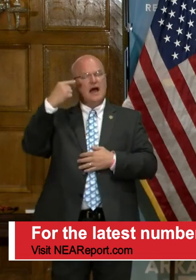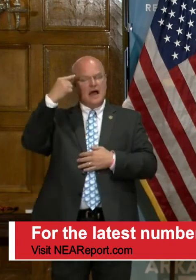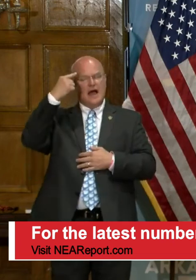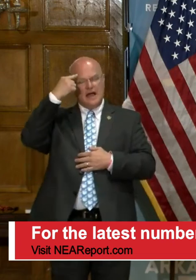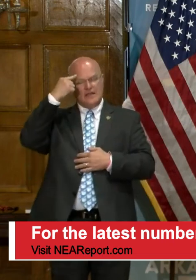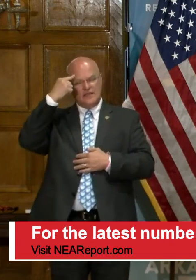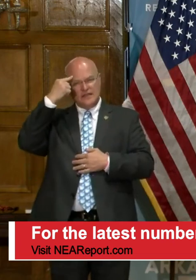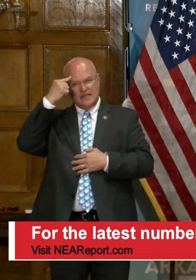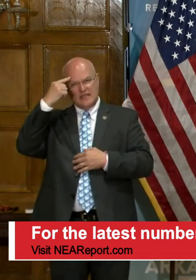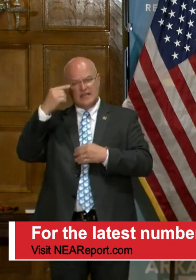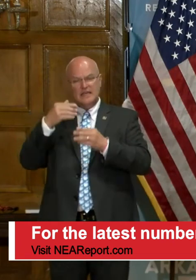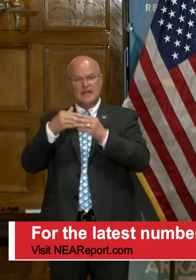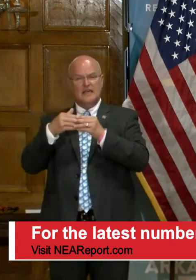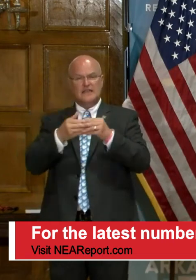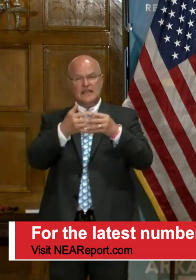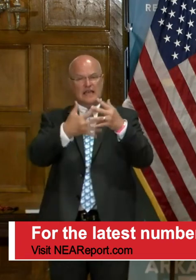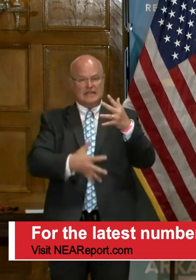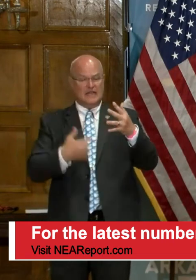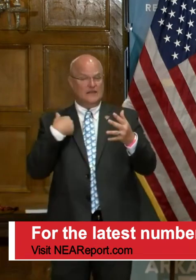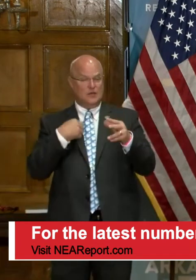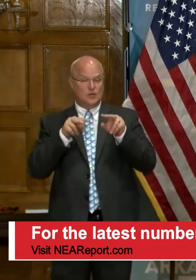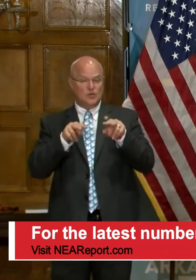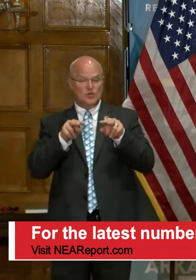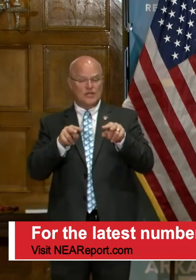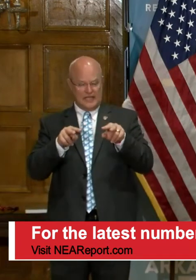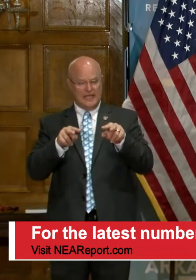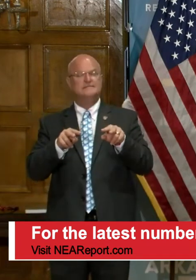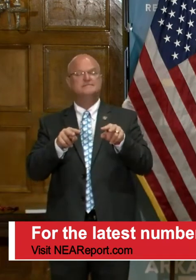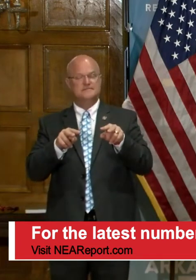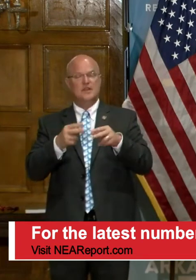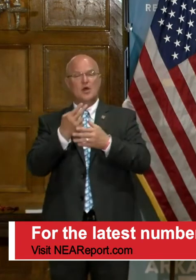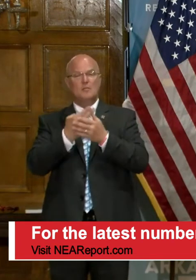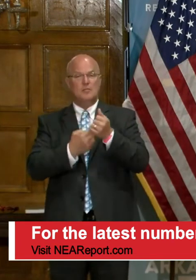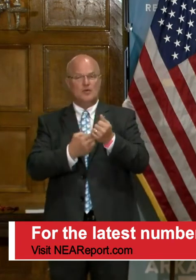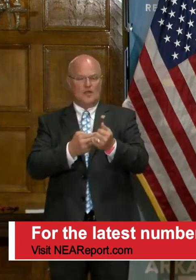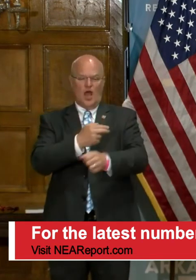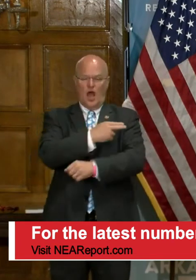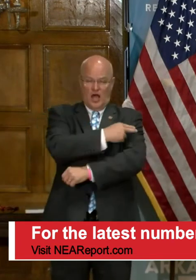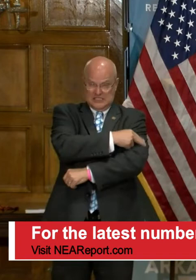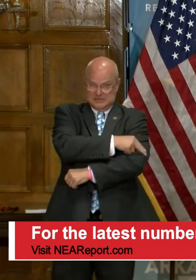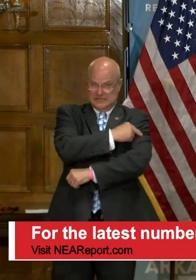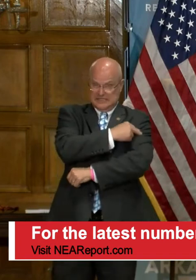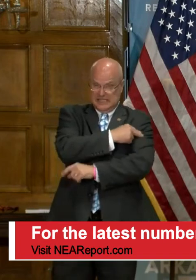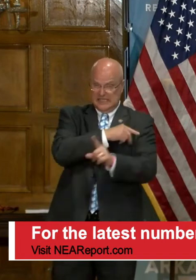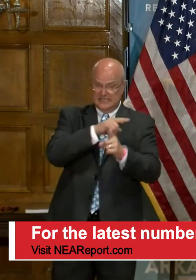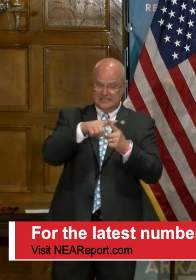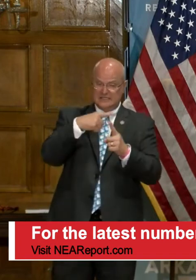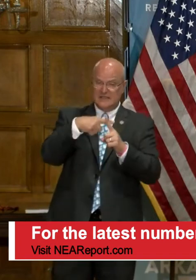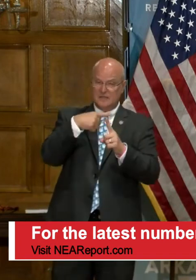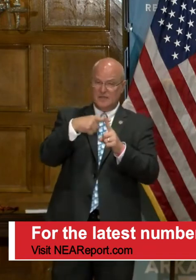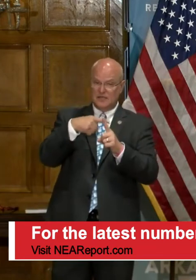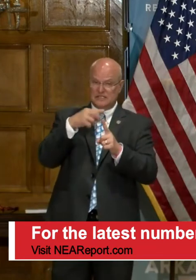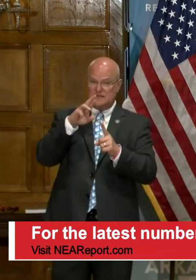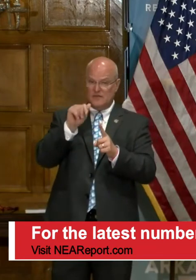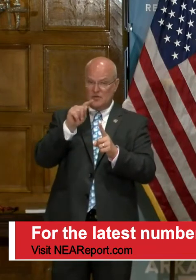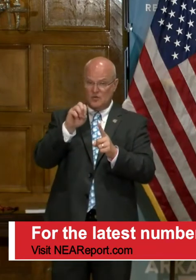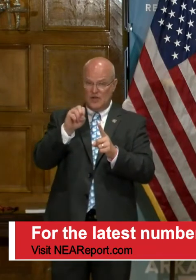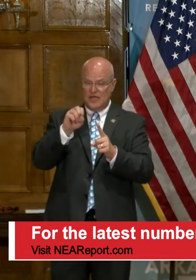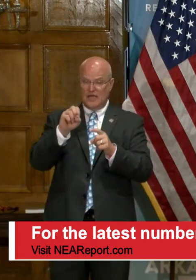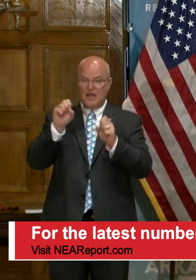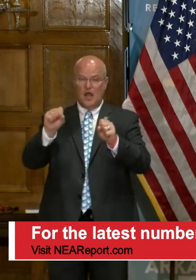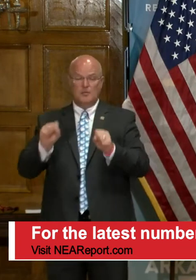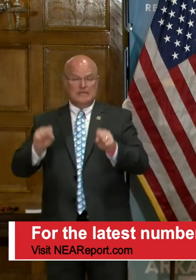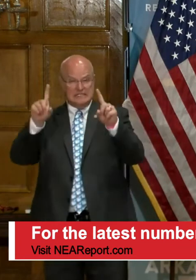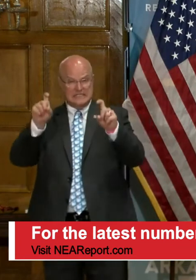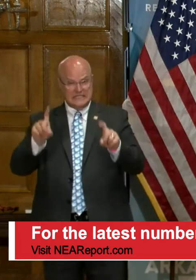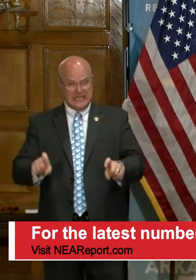the guideposts that we're looking at would be both the hospitalizations, the positivity rate, our ability to